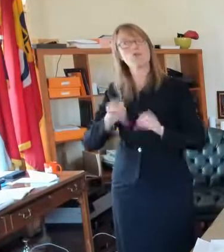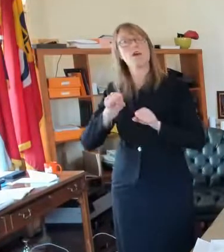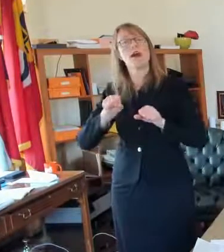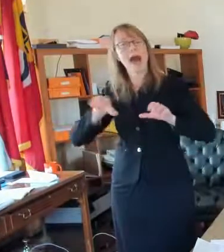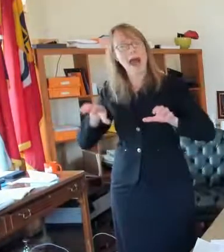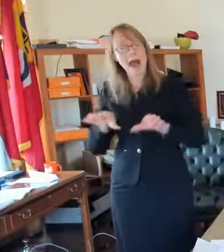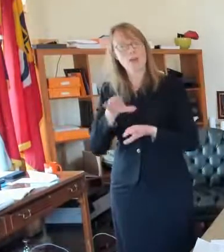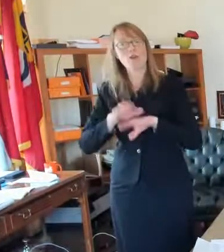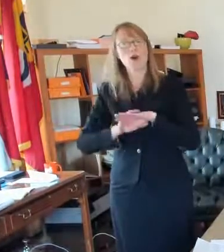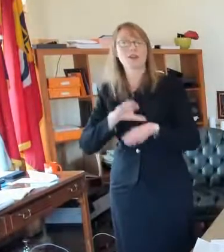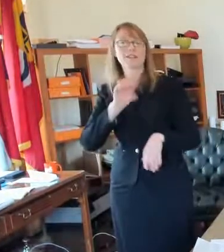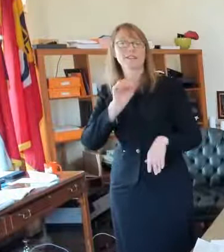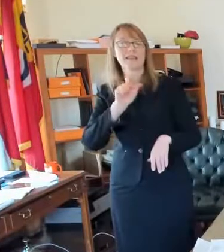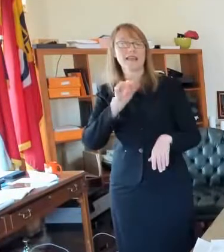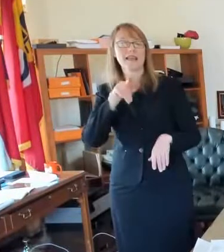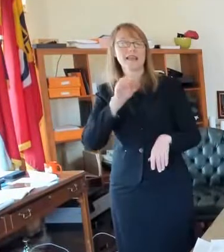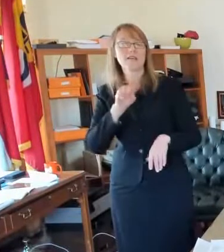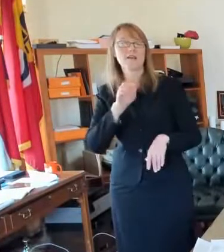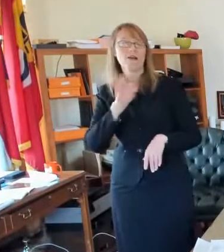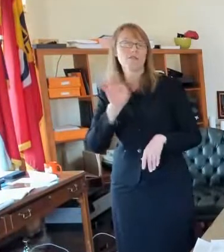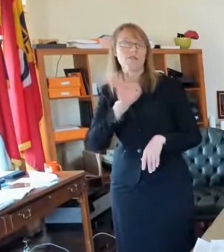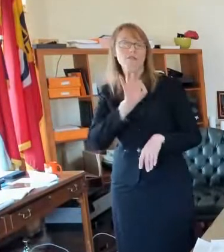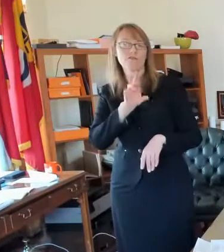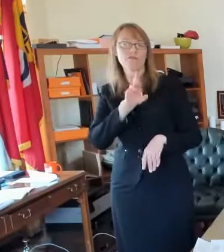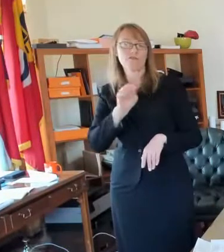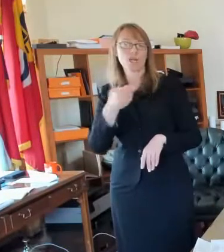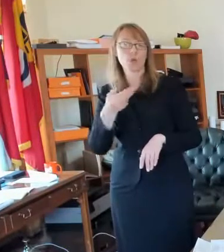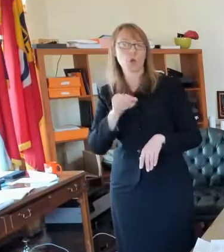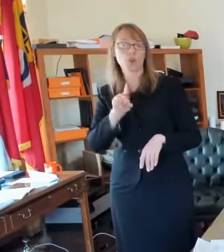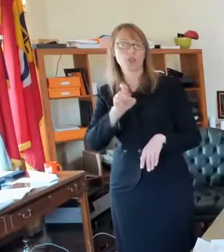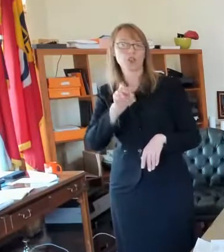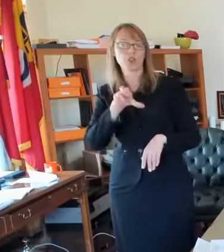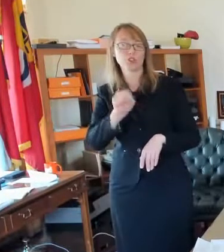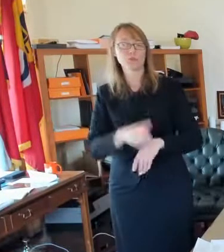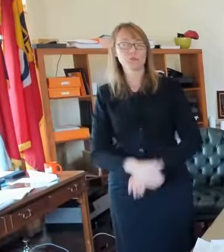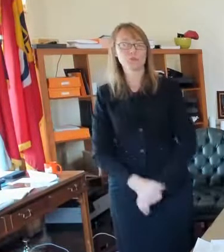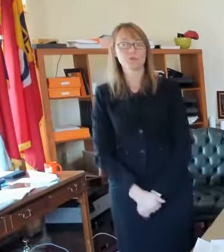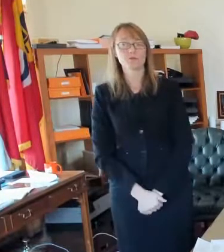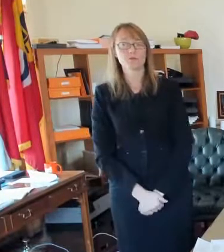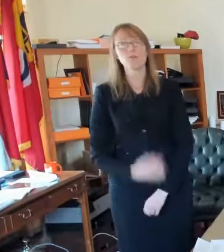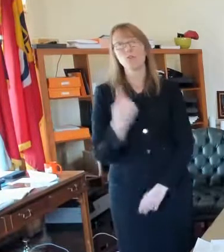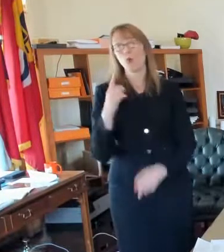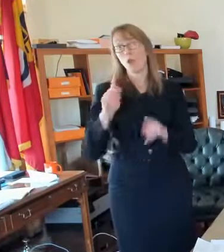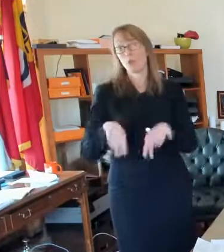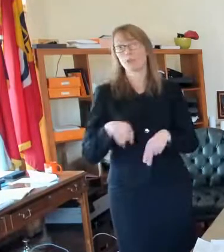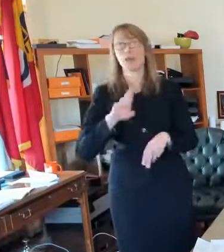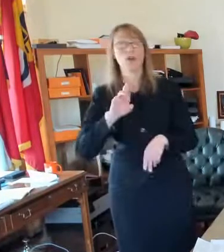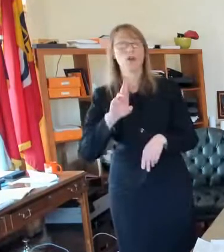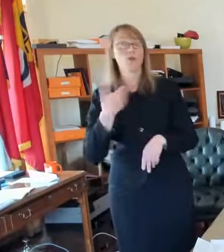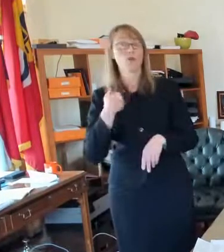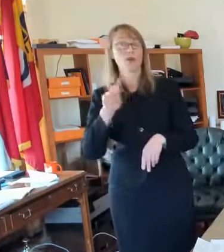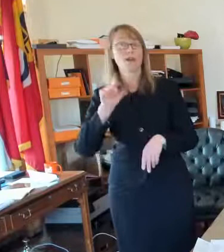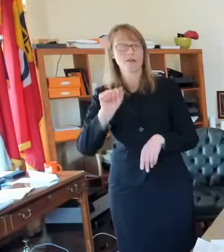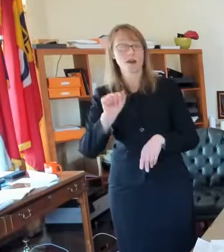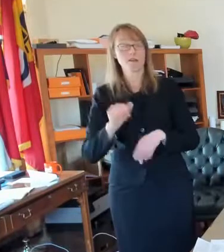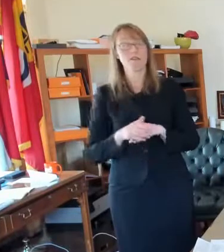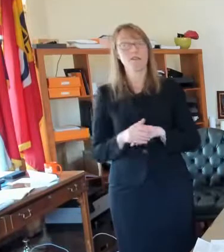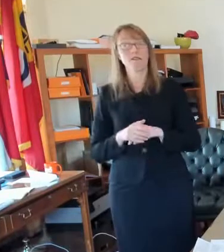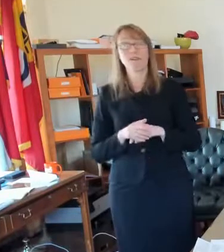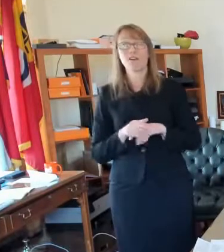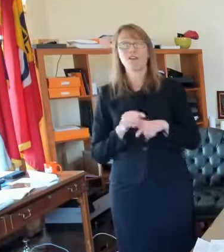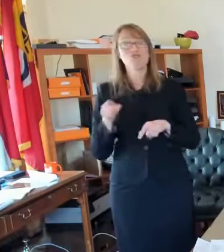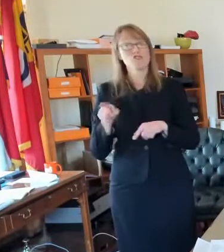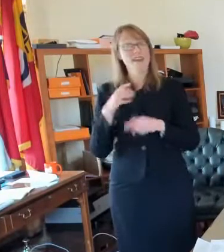Another vaccine question from Rhonda, who's watching, Mayor, and is a healthcare worker, but independent from a major